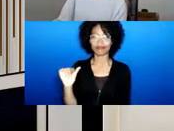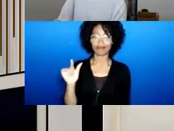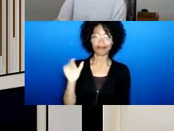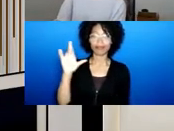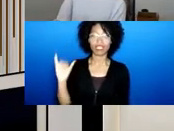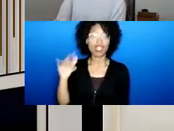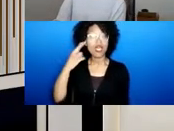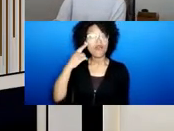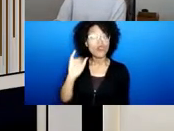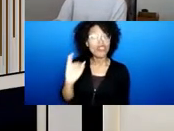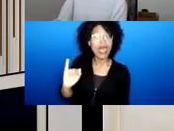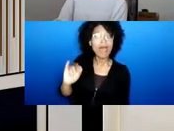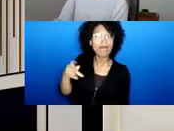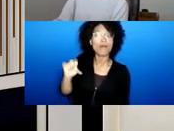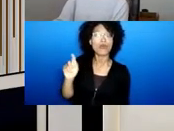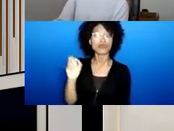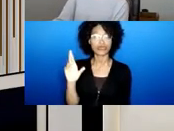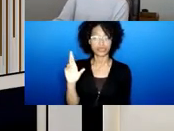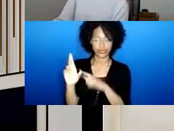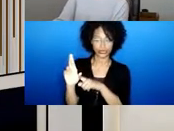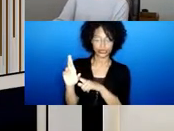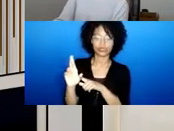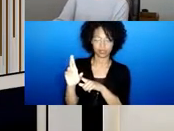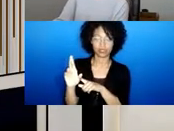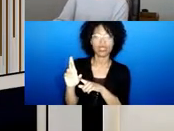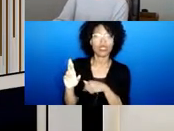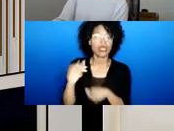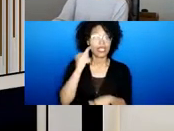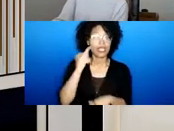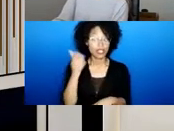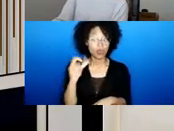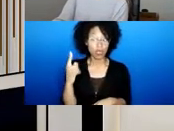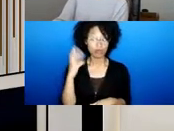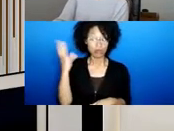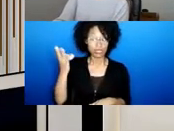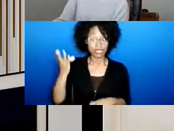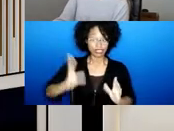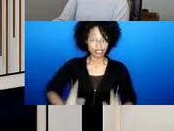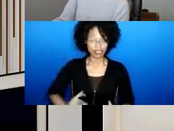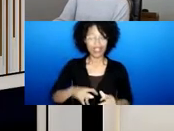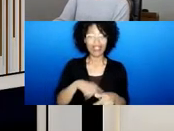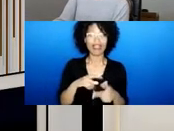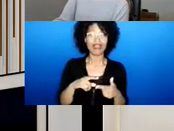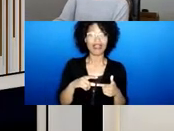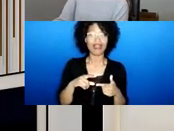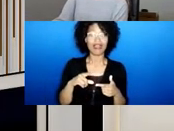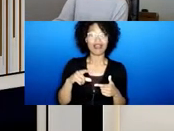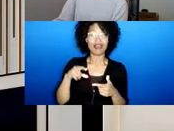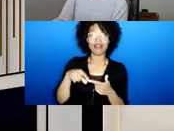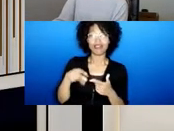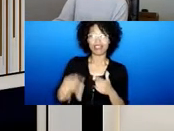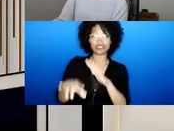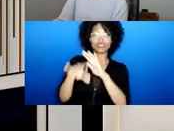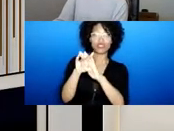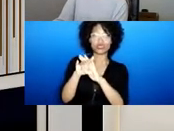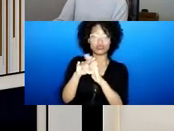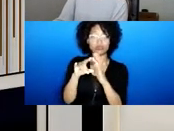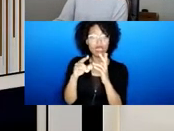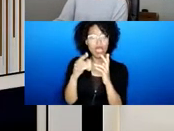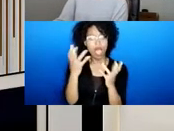iPoster gallery. So if anyone on the call is a presenter and they're choosing to build their presentation